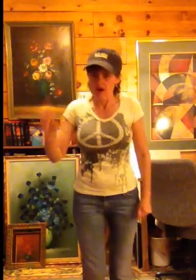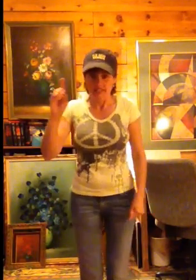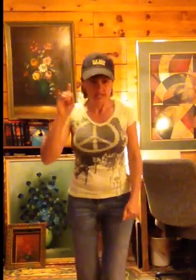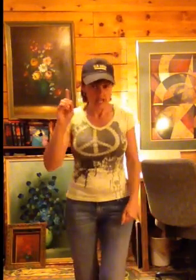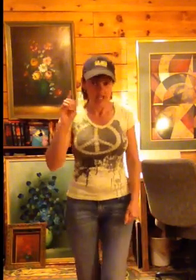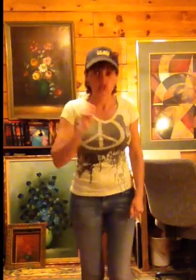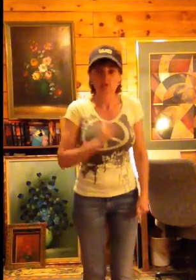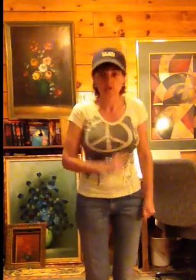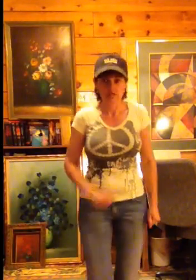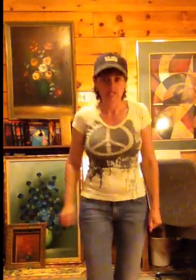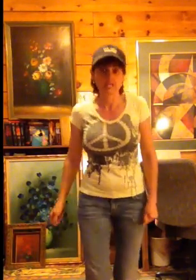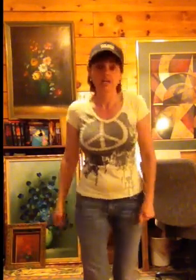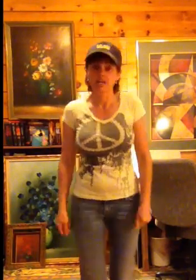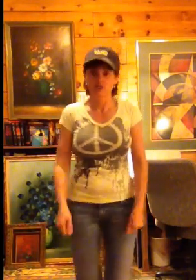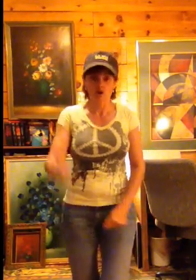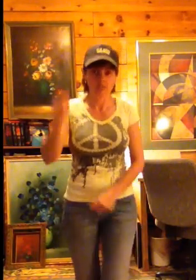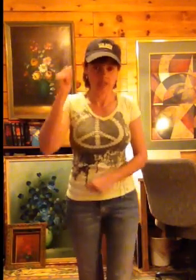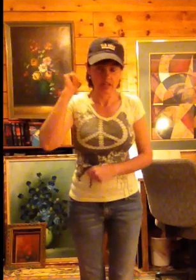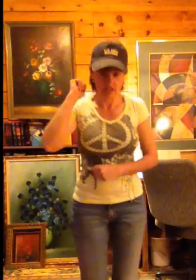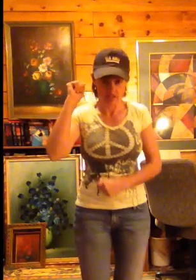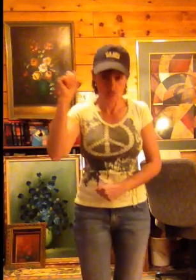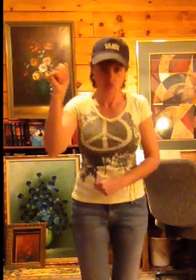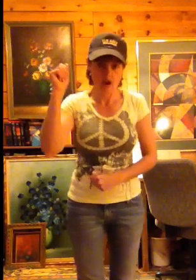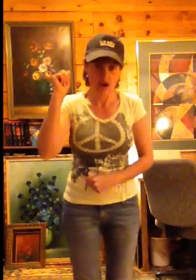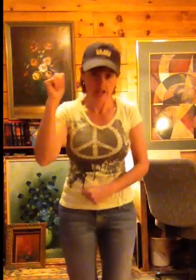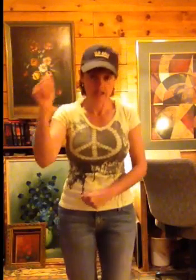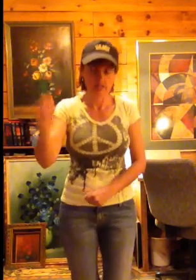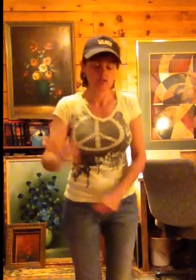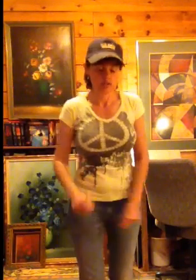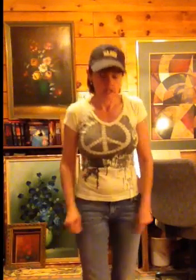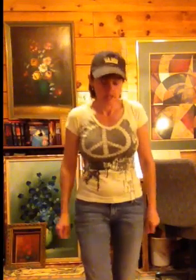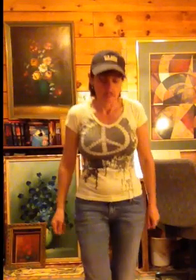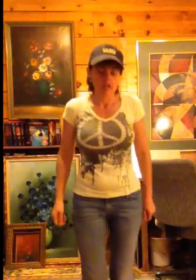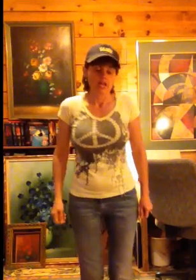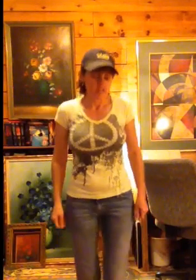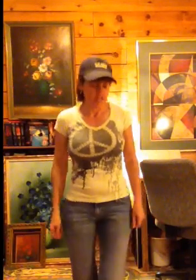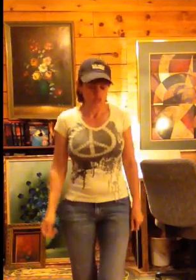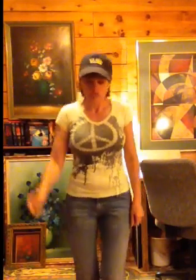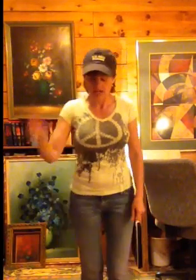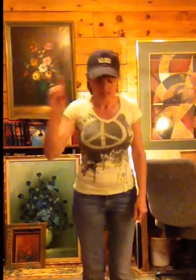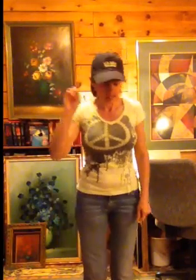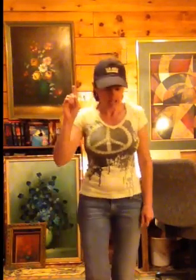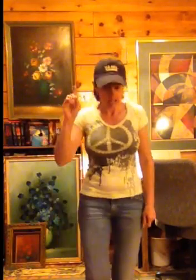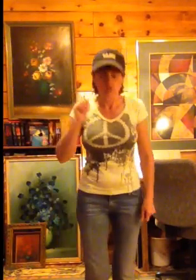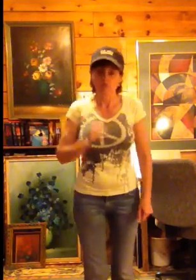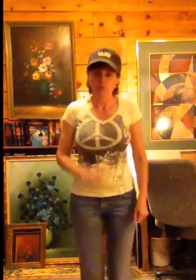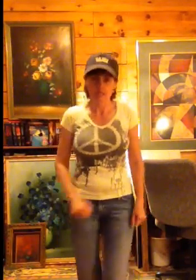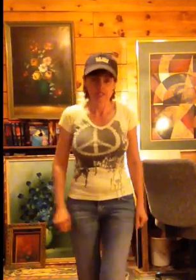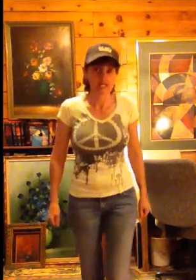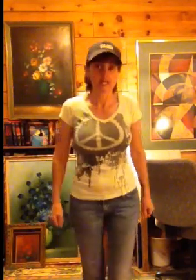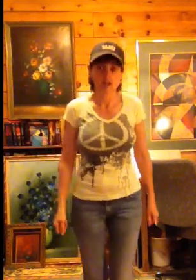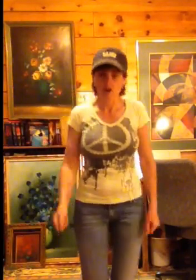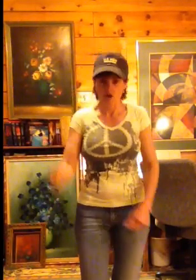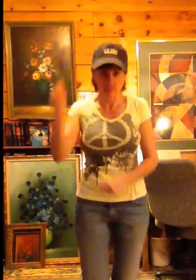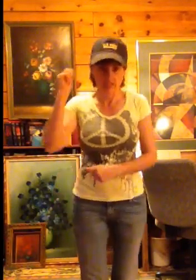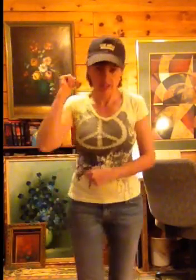One day you will set all things right. Yeah, one day you will set all